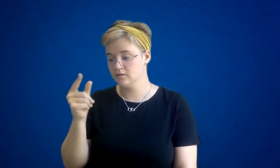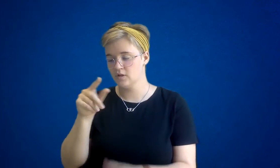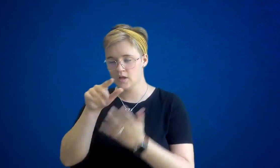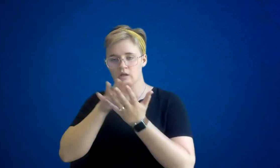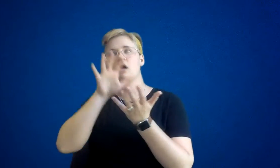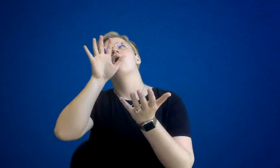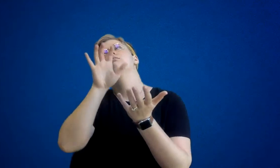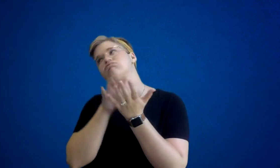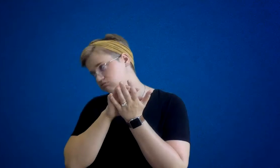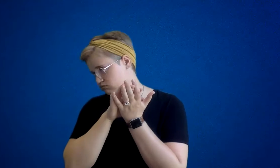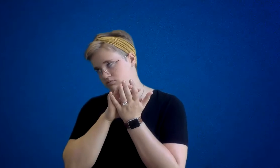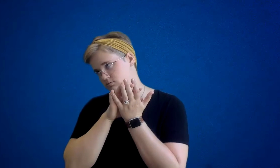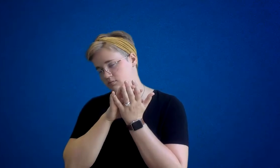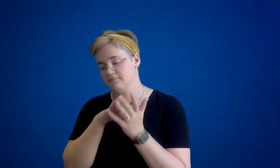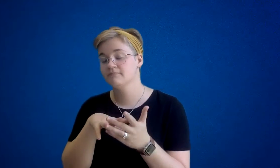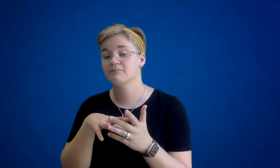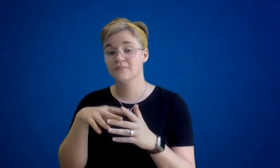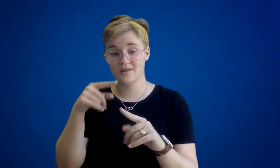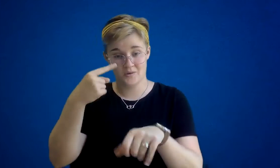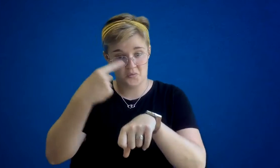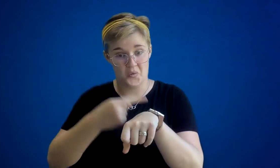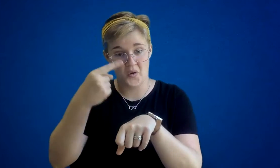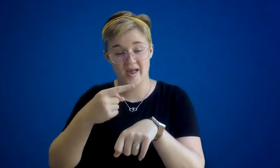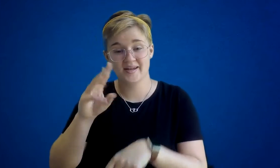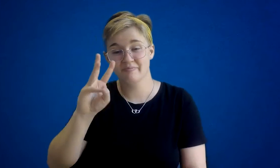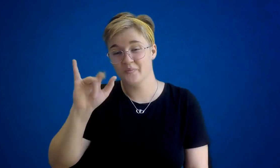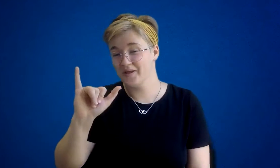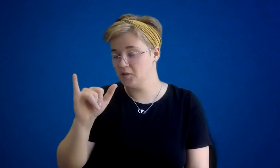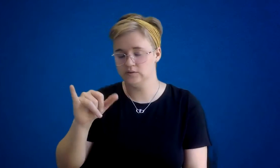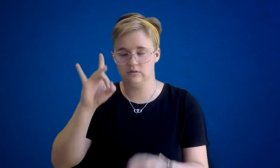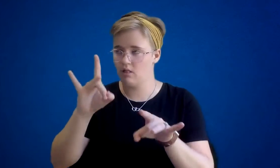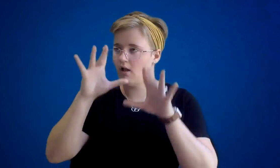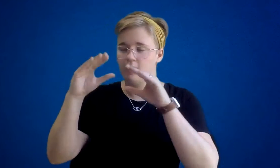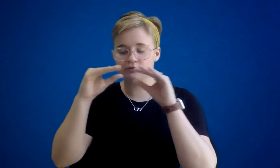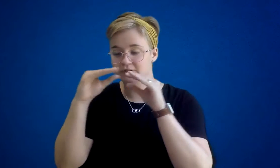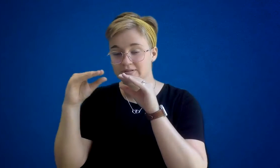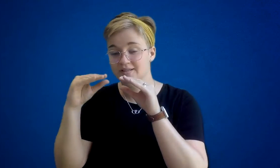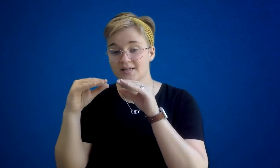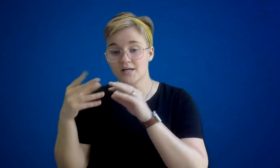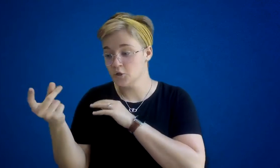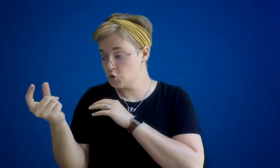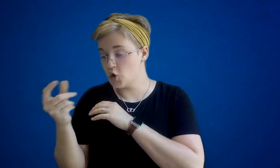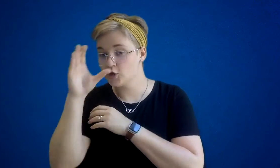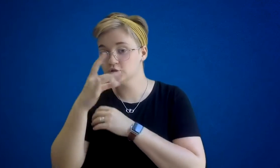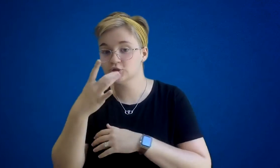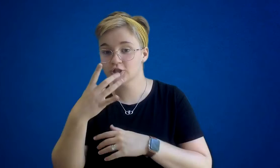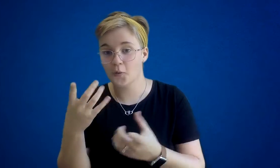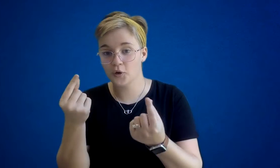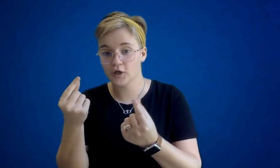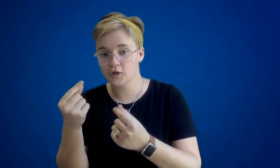Once, when Little Willie was way off key, Searchlight actually grabbed the harmonica in her mouth and ran out of the room with